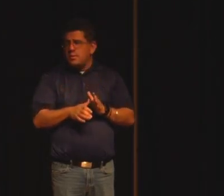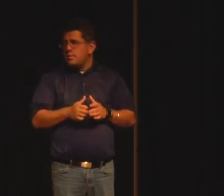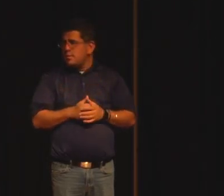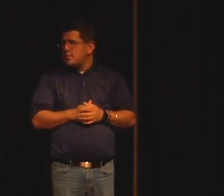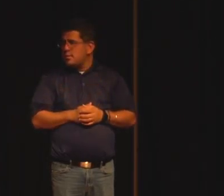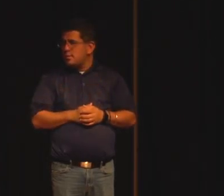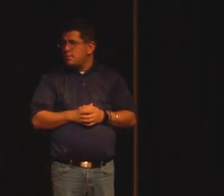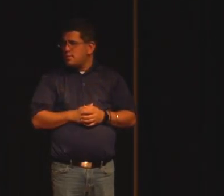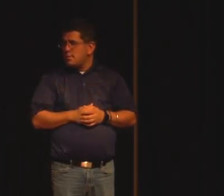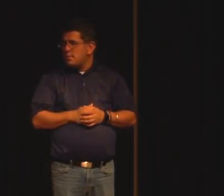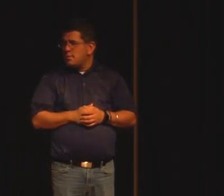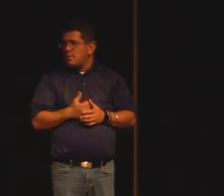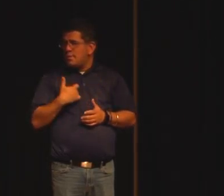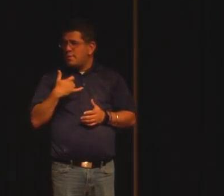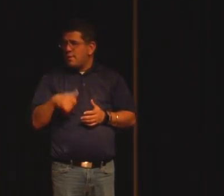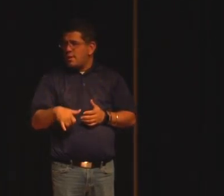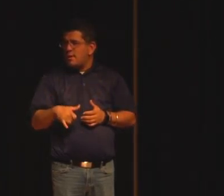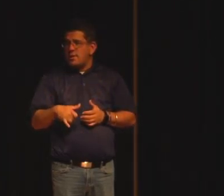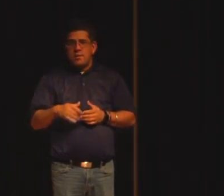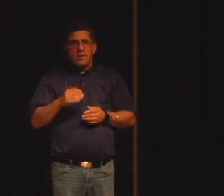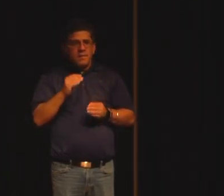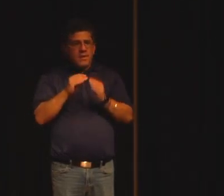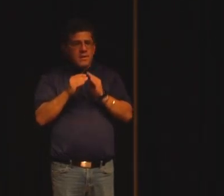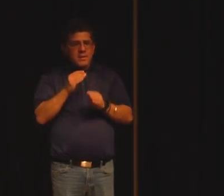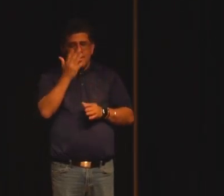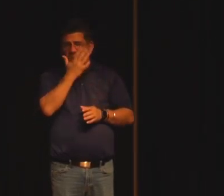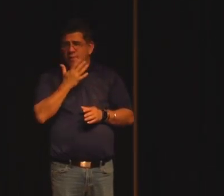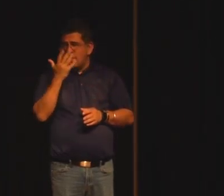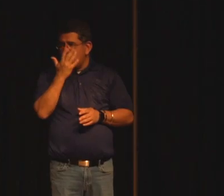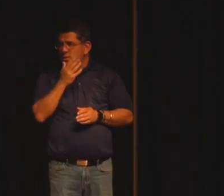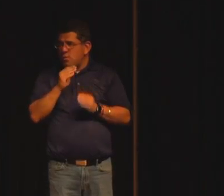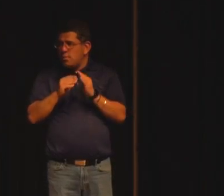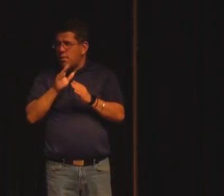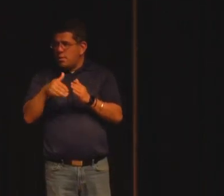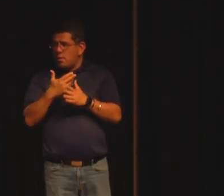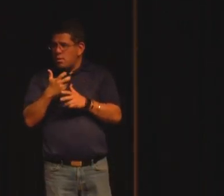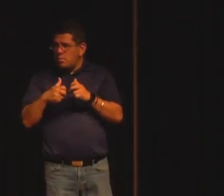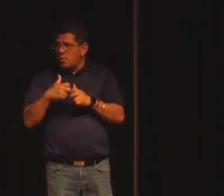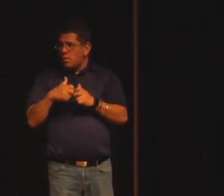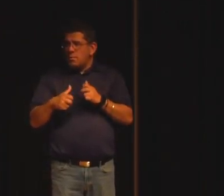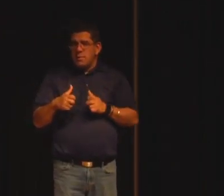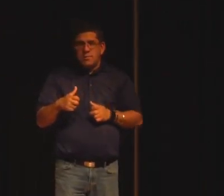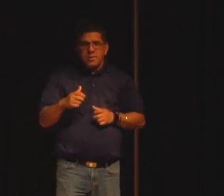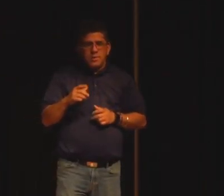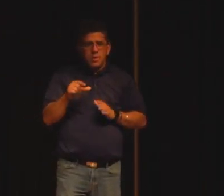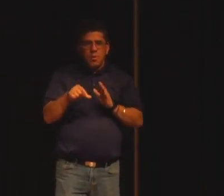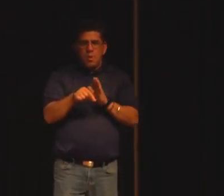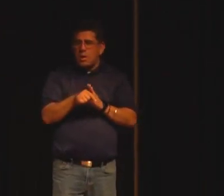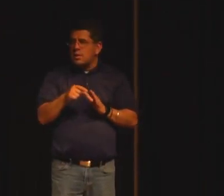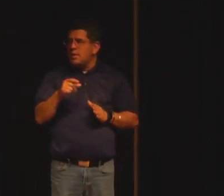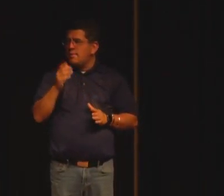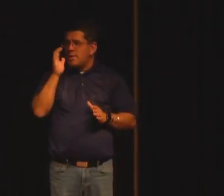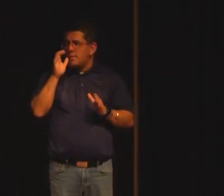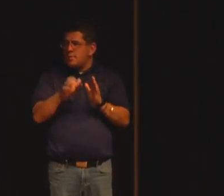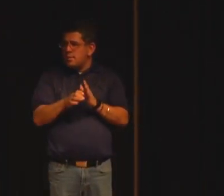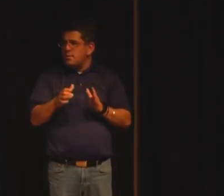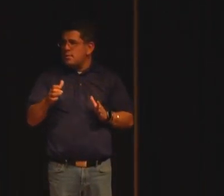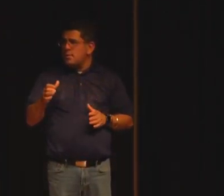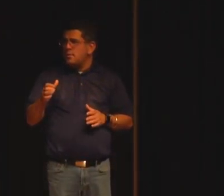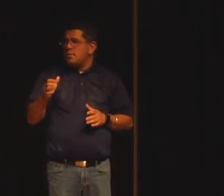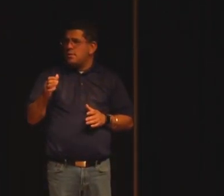face. Once you have that, you fix the face, try and repair all the problems with the quality of the image. Maybe it's blurry. Maybe it's